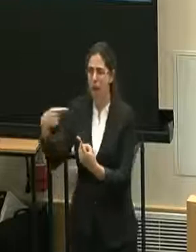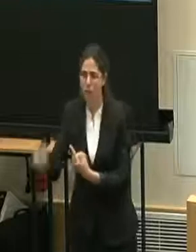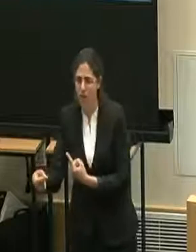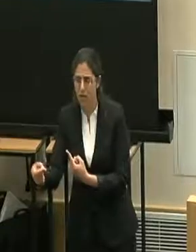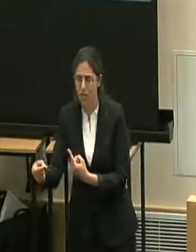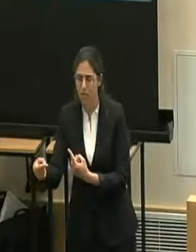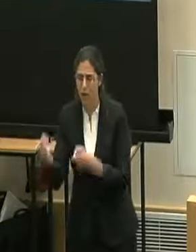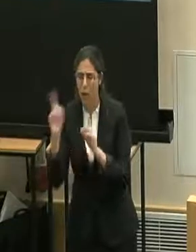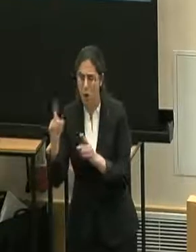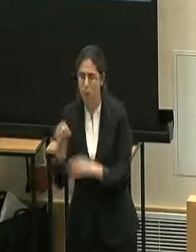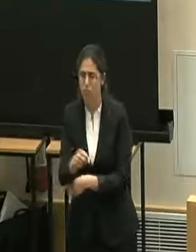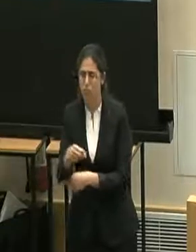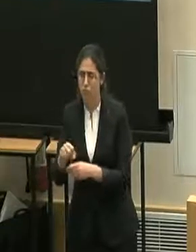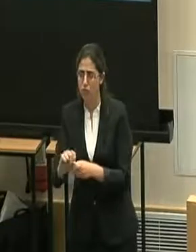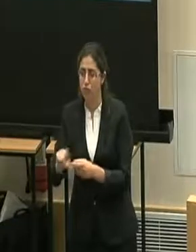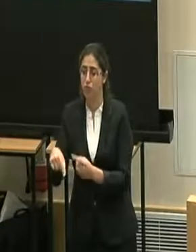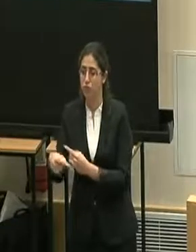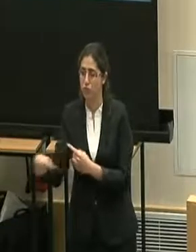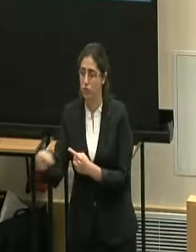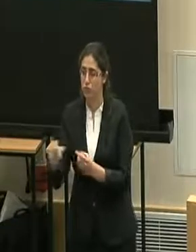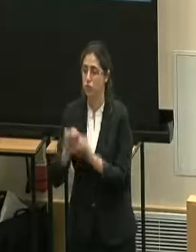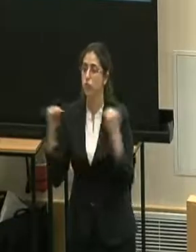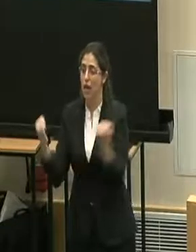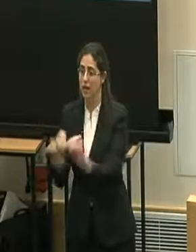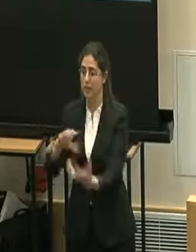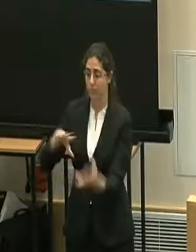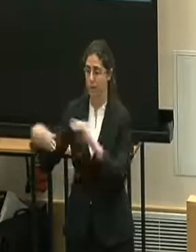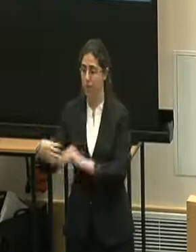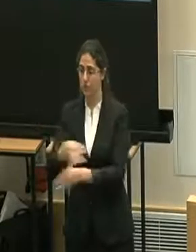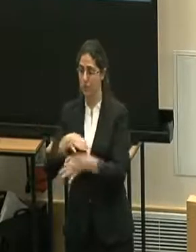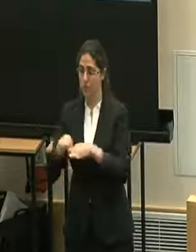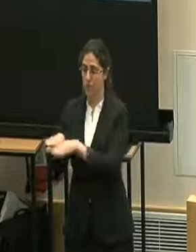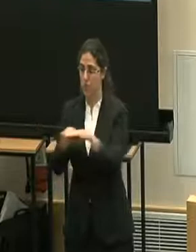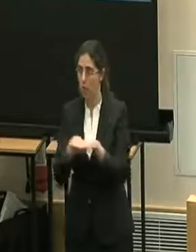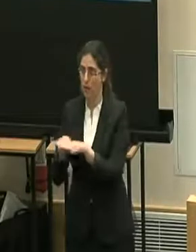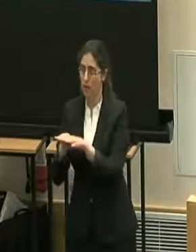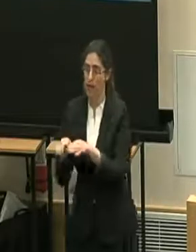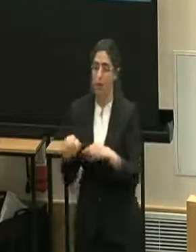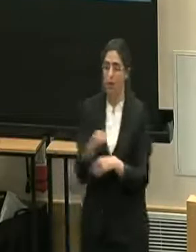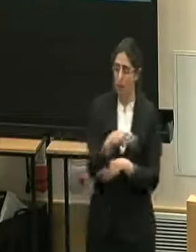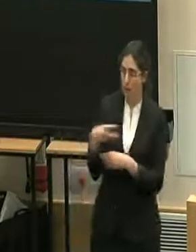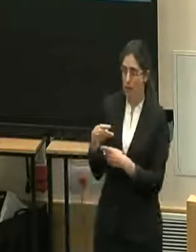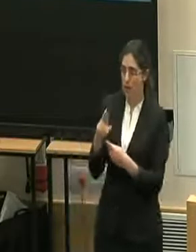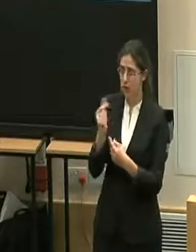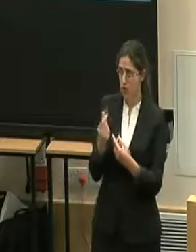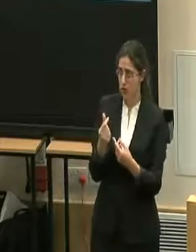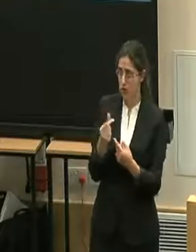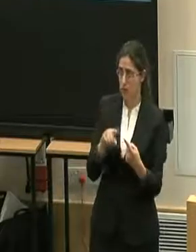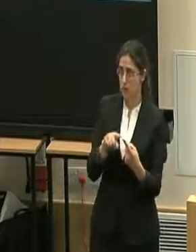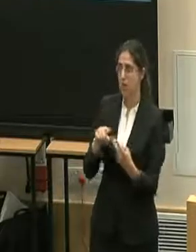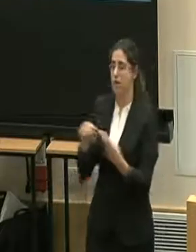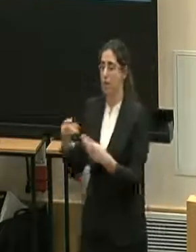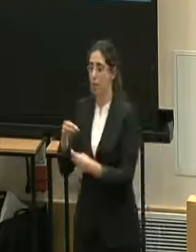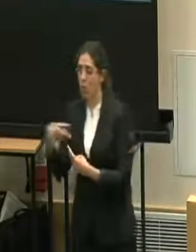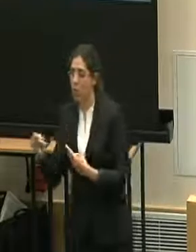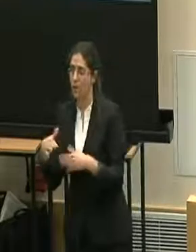way society is arranged are equal. Equality of resources, equality of